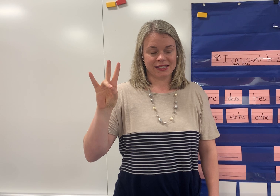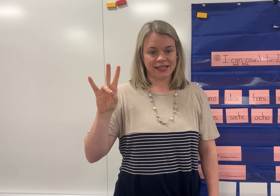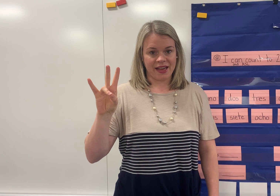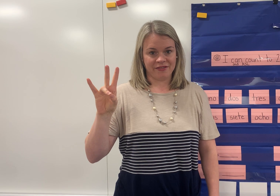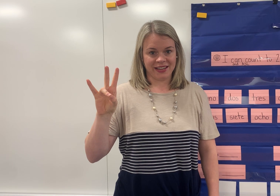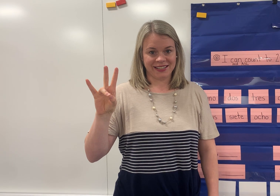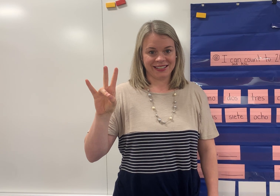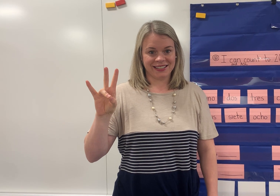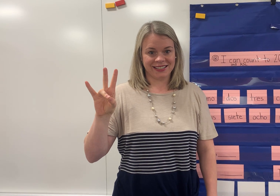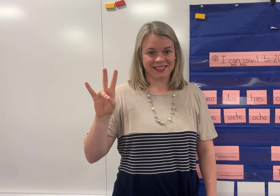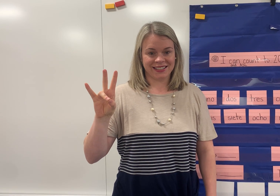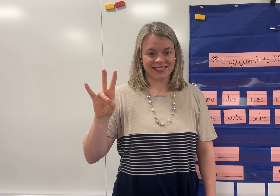7,